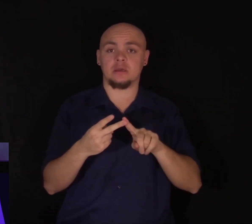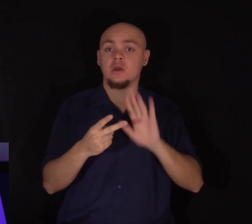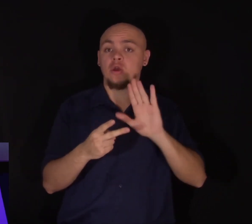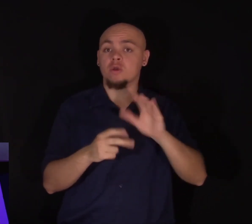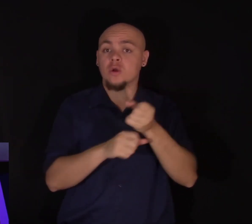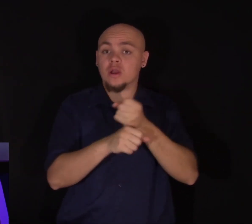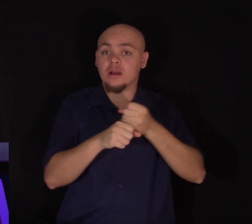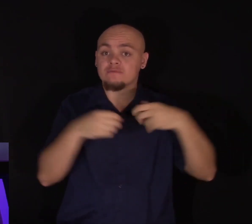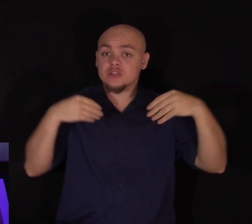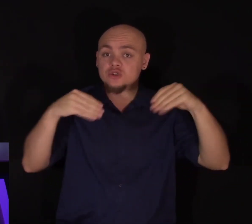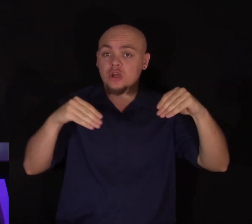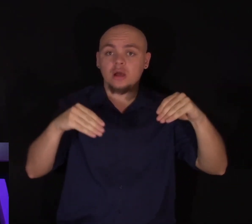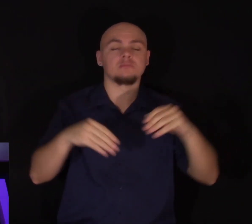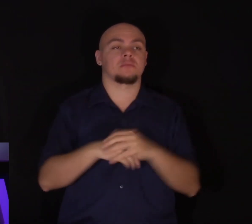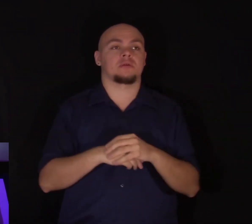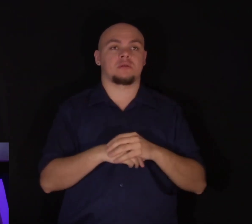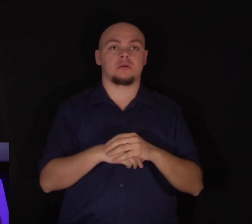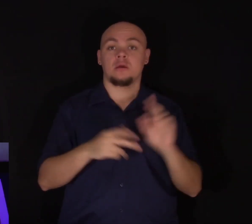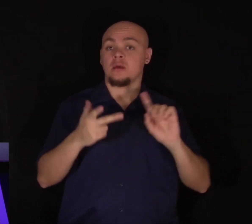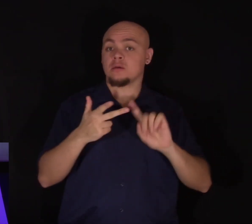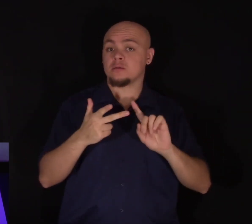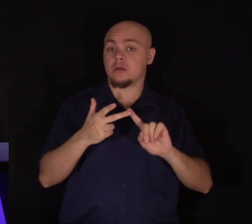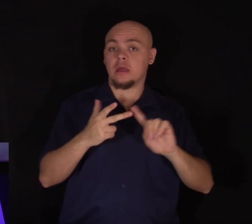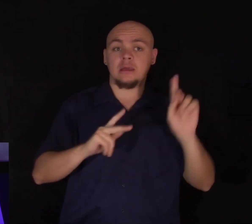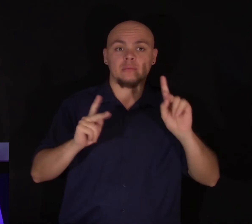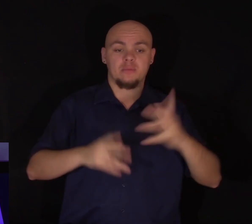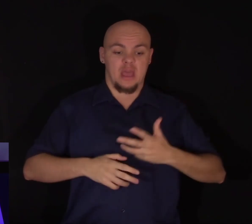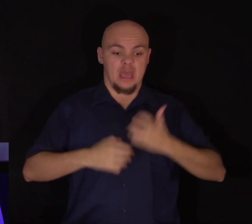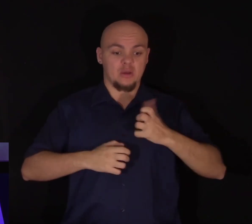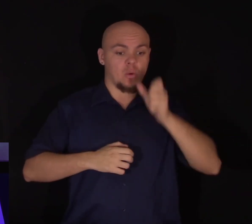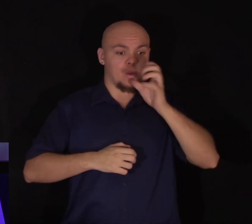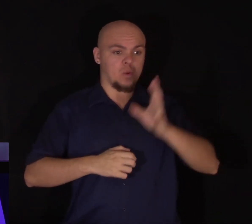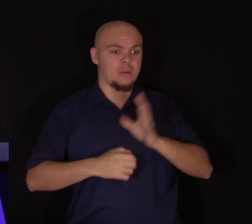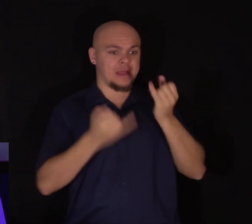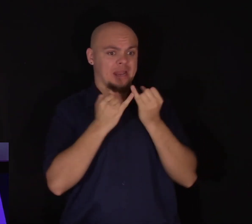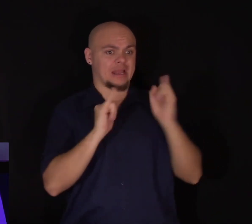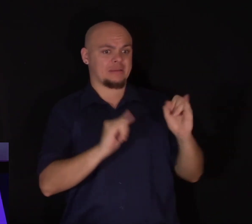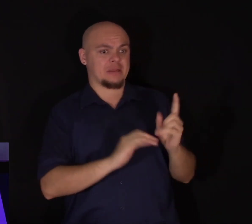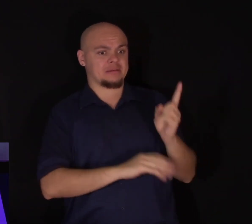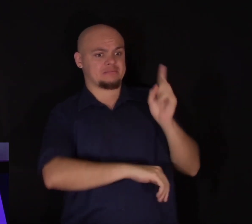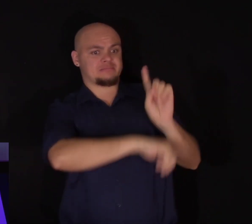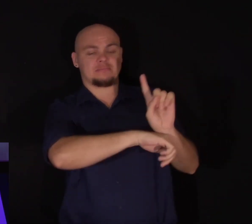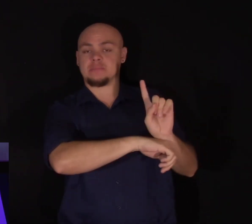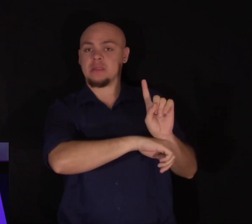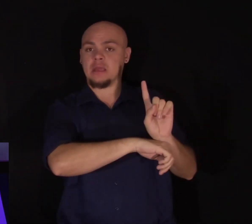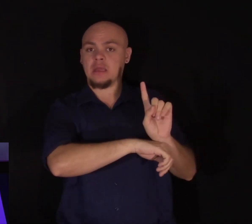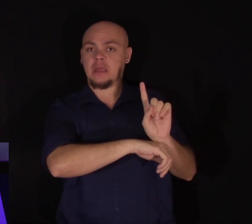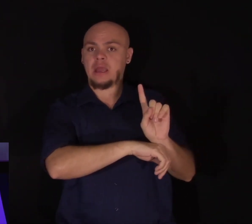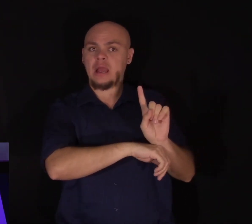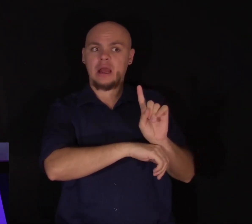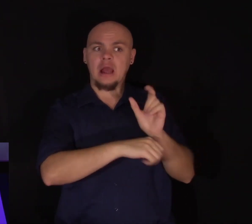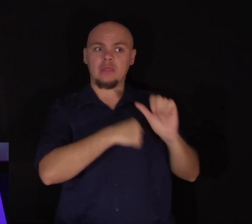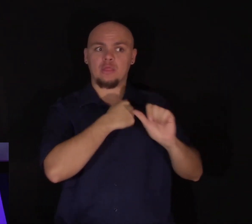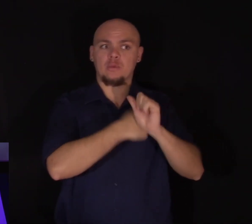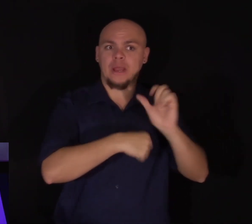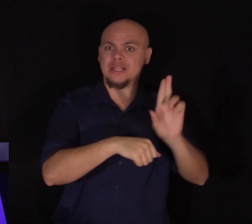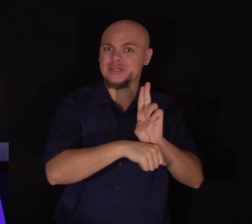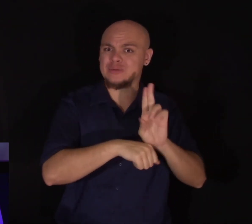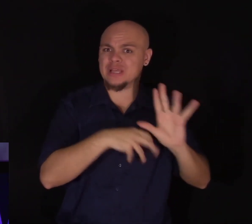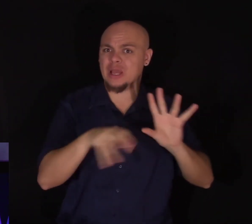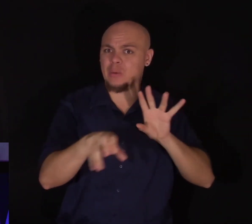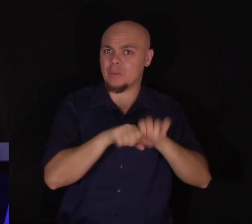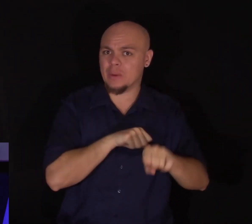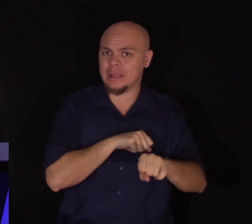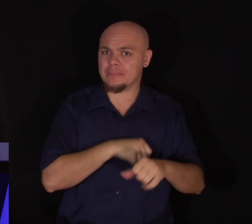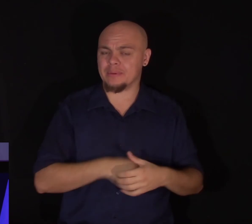who are so angry about a woman standing up for herself that they will threaten her with rape, and there's a lot of them. And I know you don't want to hear this